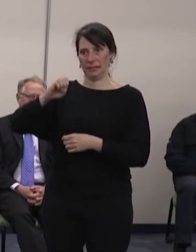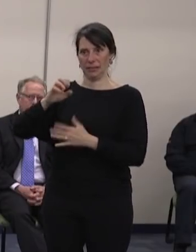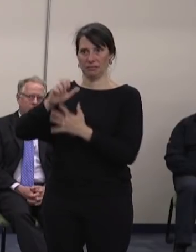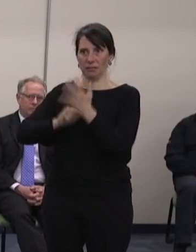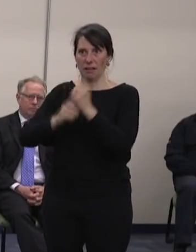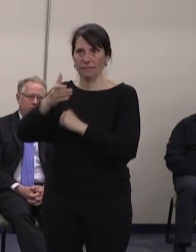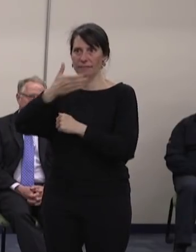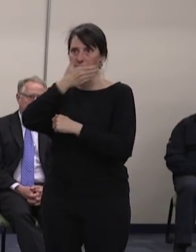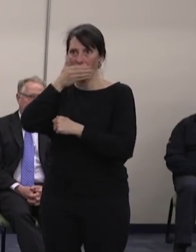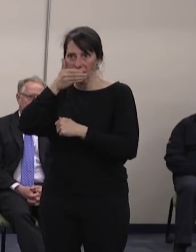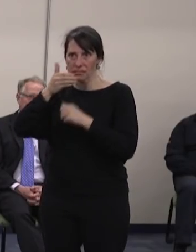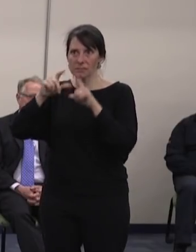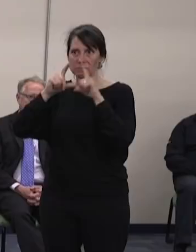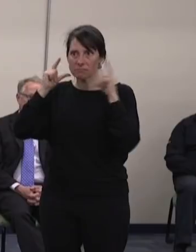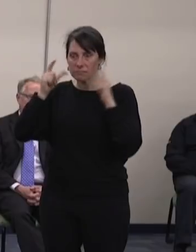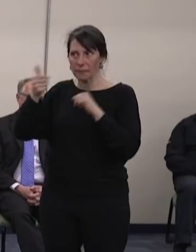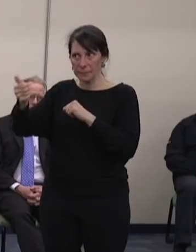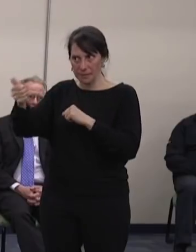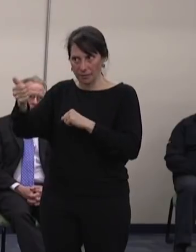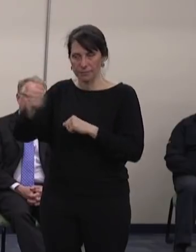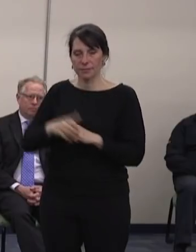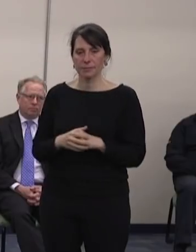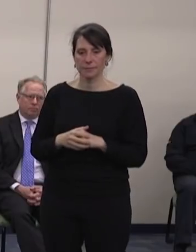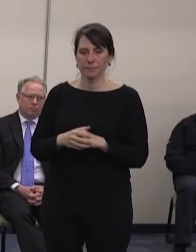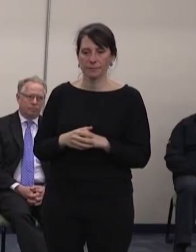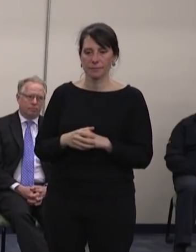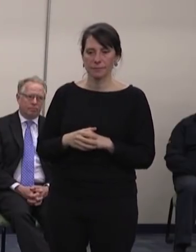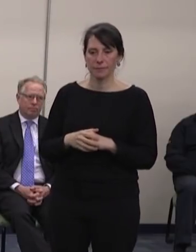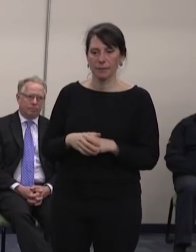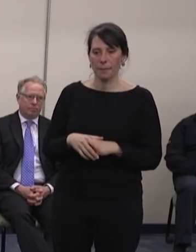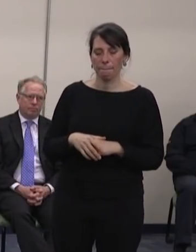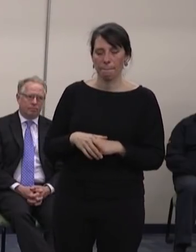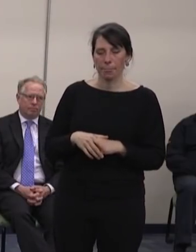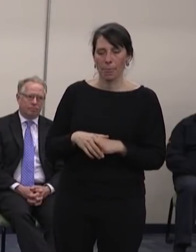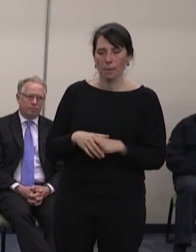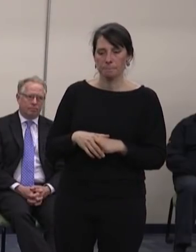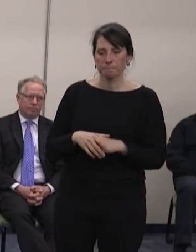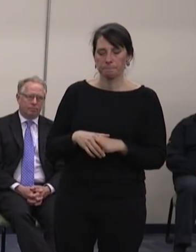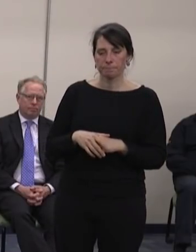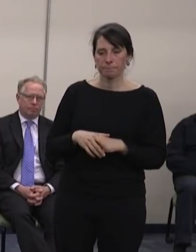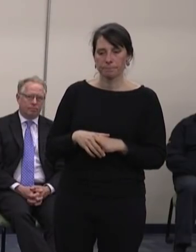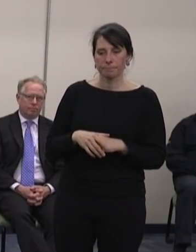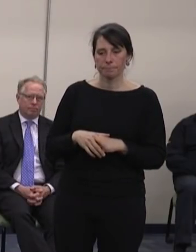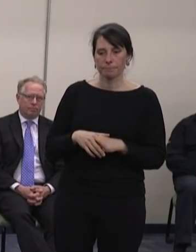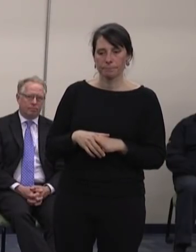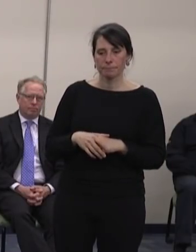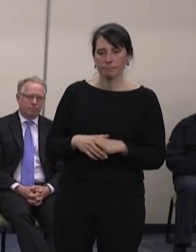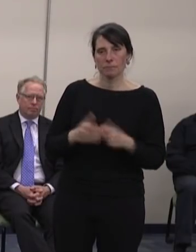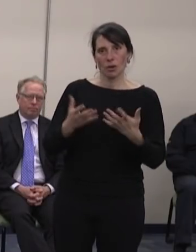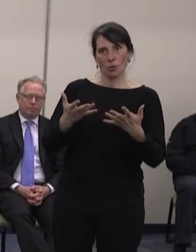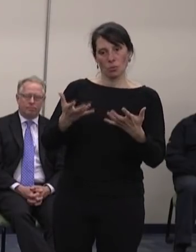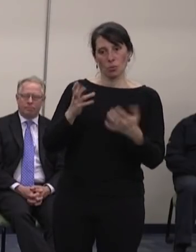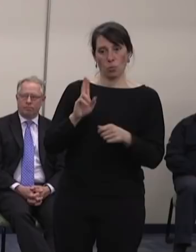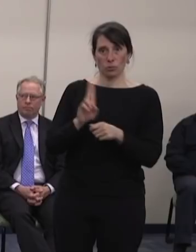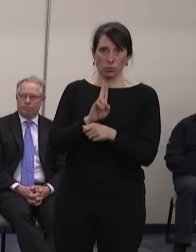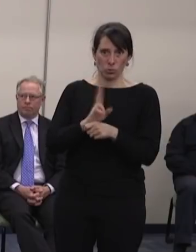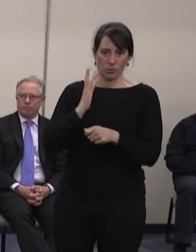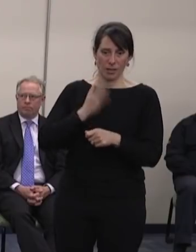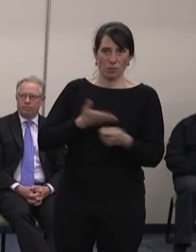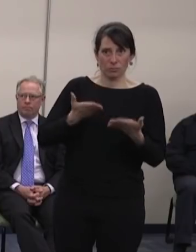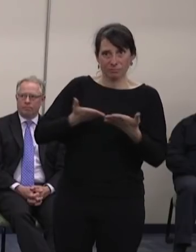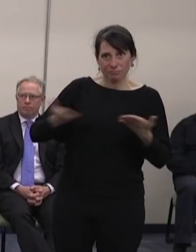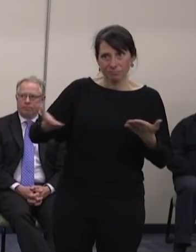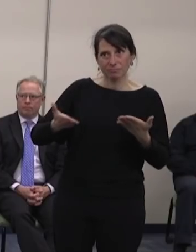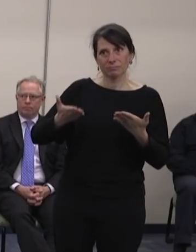Based on all this information, and in an effort to ensure the most effective use of our resources, our testing supplies, our